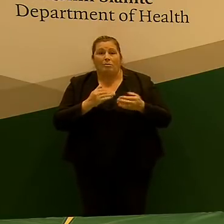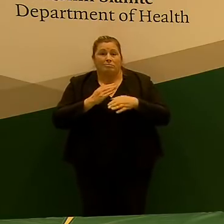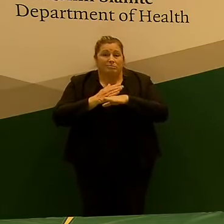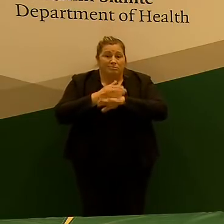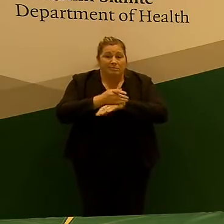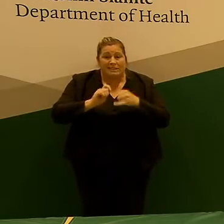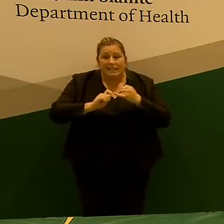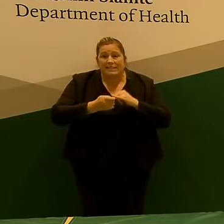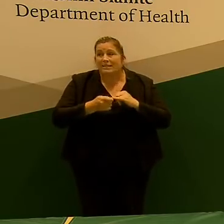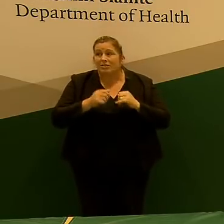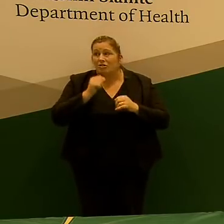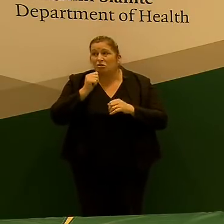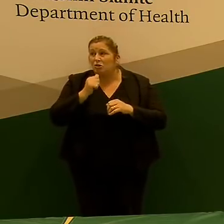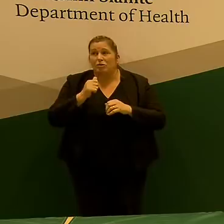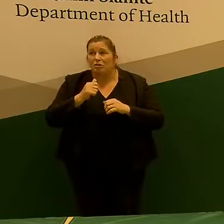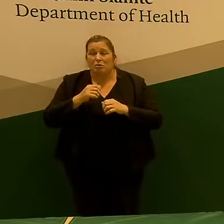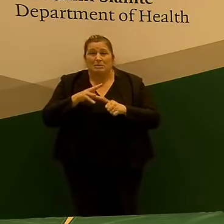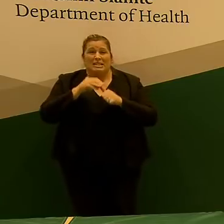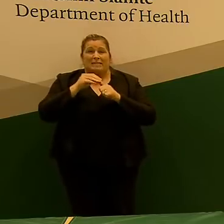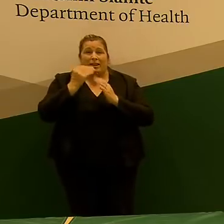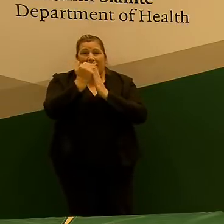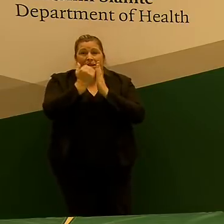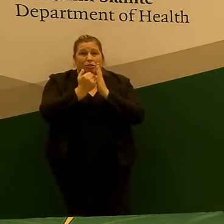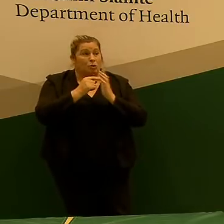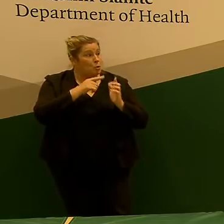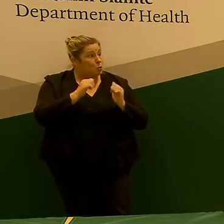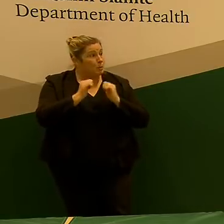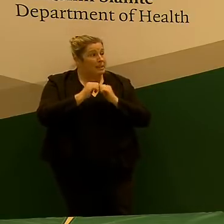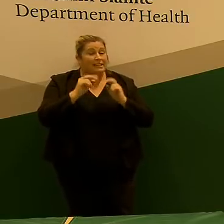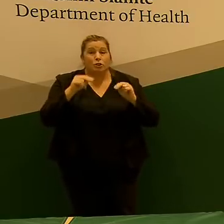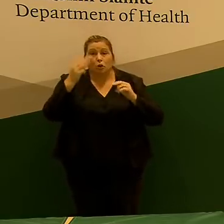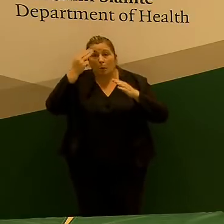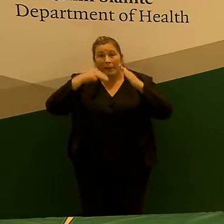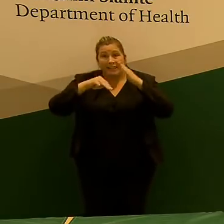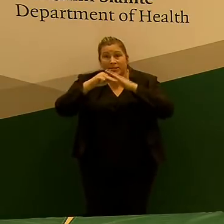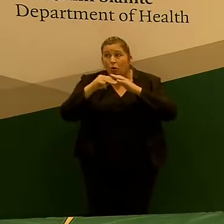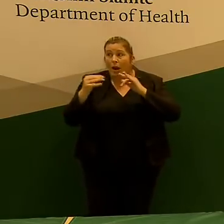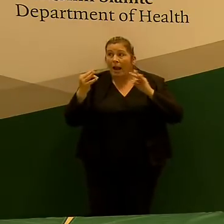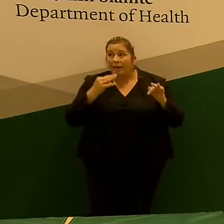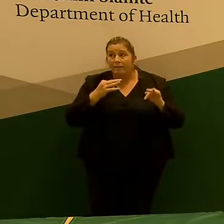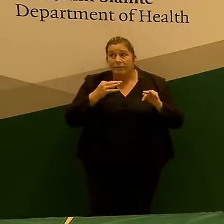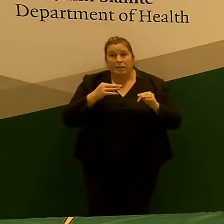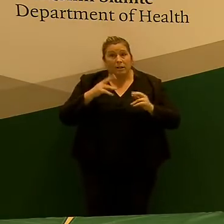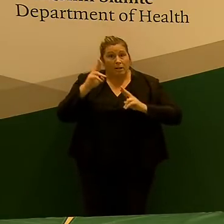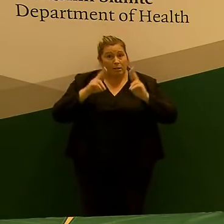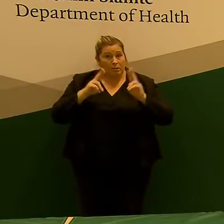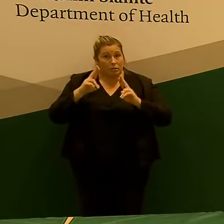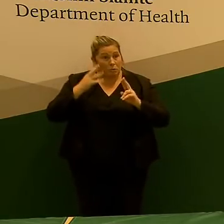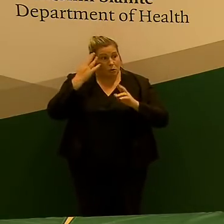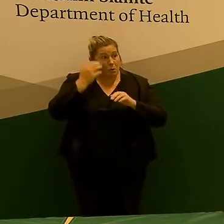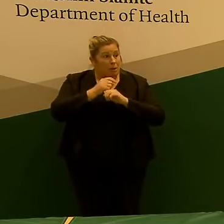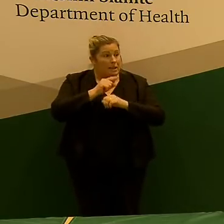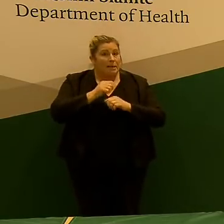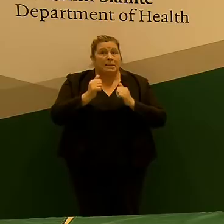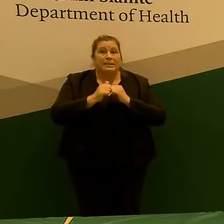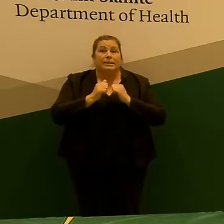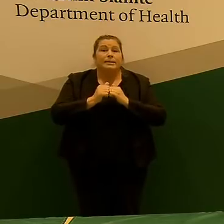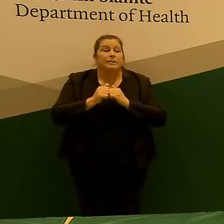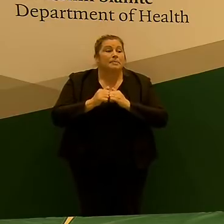there was no significant actions out of today's meeting. Did you meet the new minister afterwards? And is there anything we should know about that meeting?